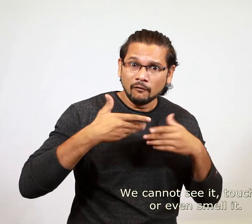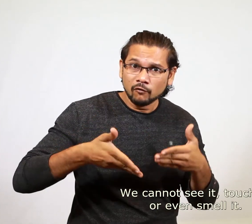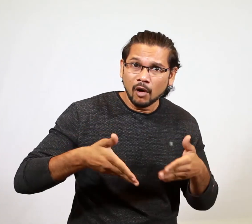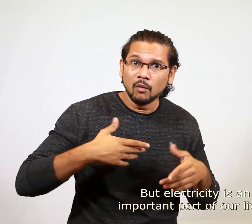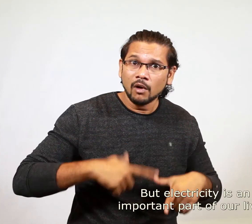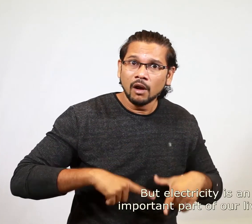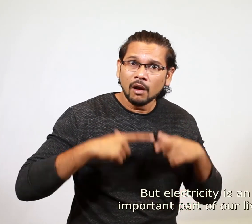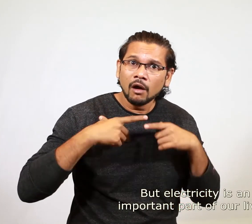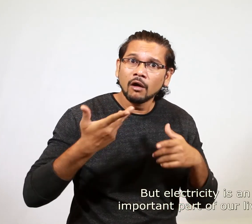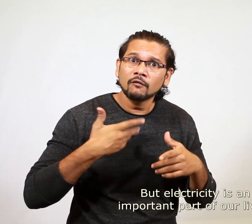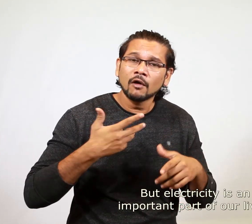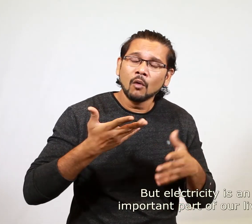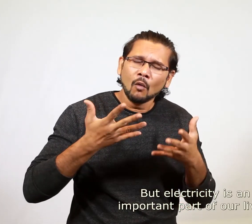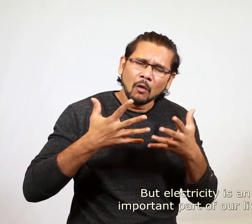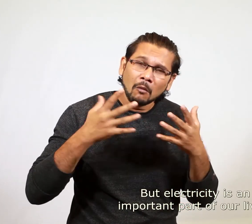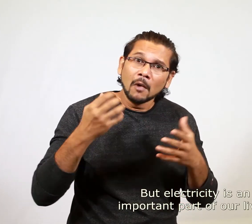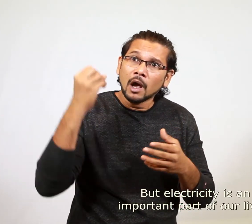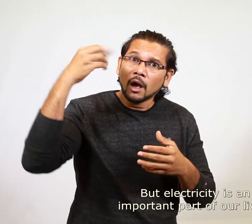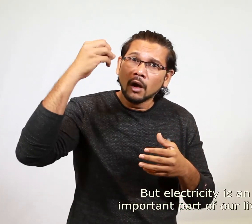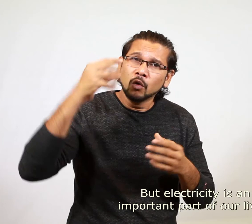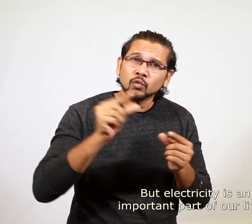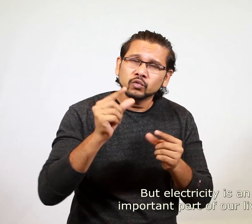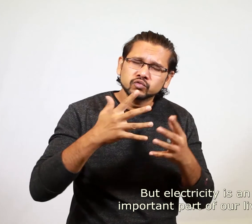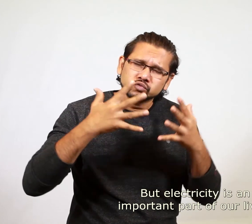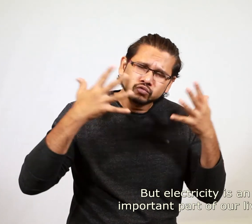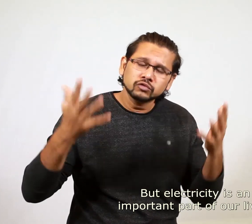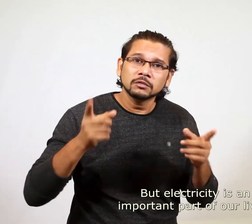But electricity is an important part of our lives.